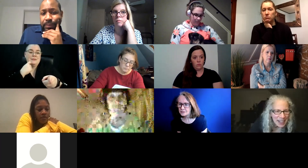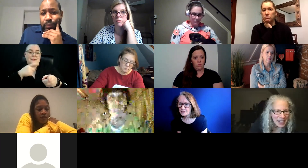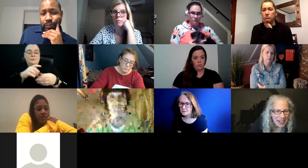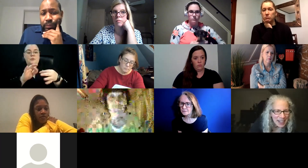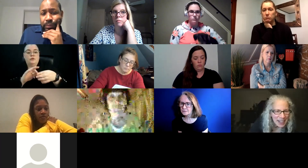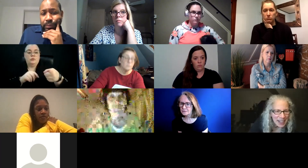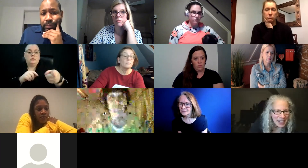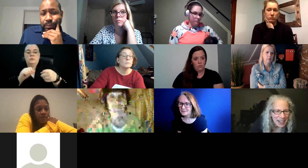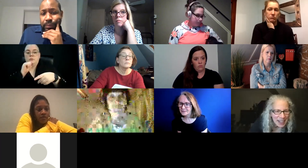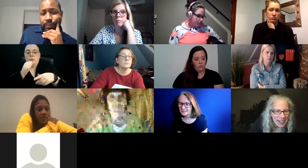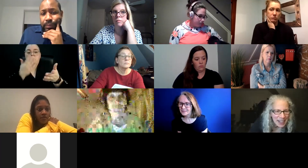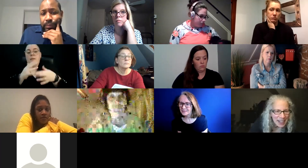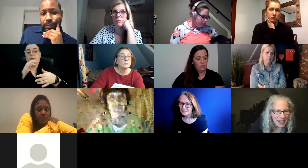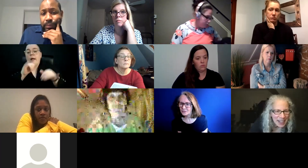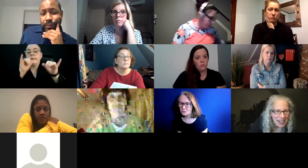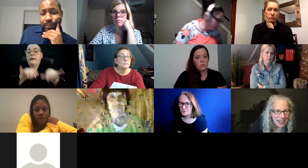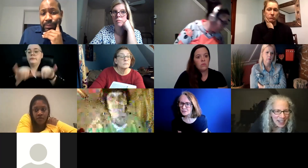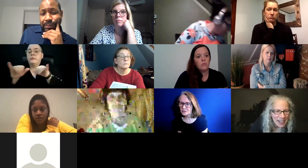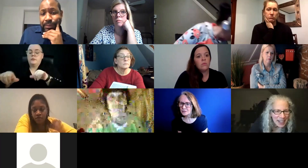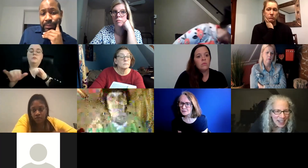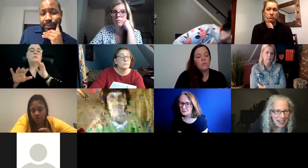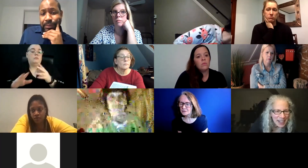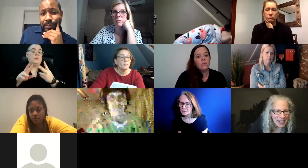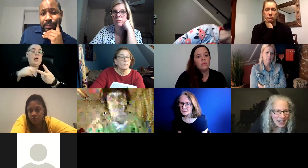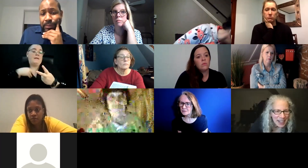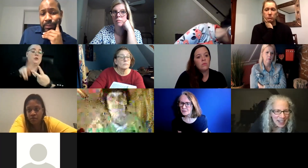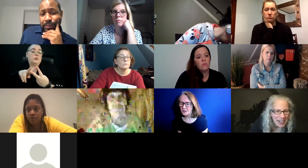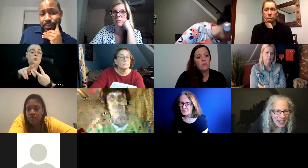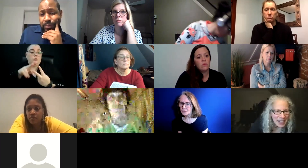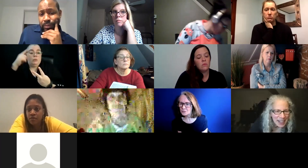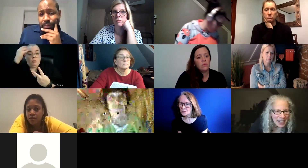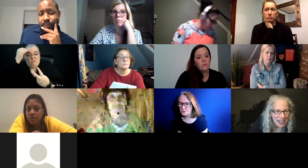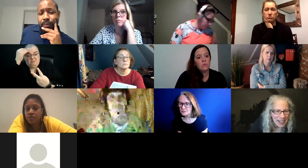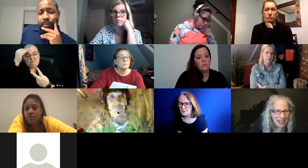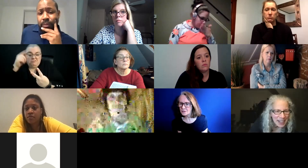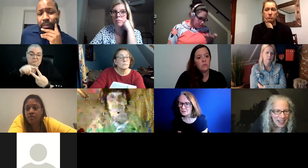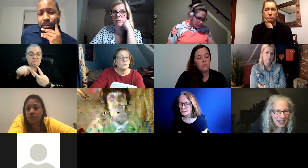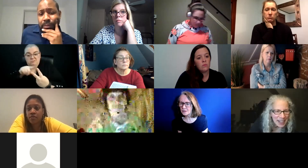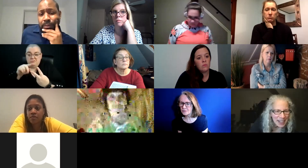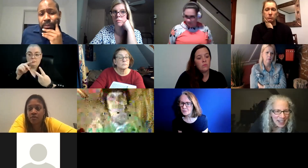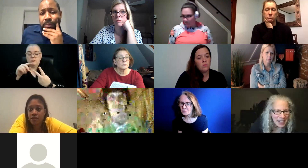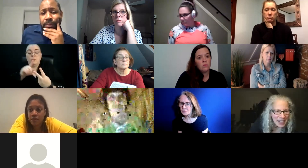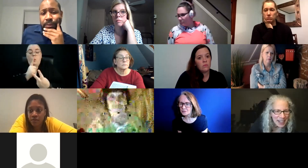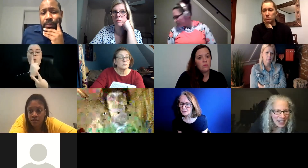Tina, your recent comment about having it always be on the same night. I have a couple of thoughts on that.